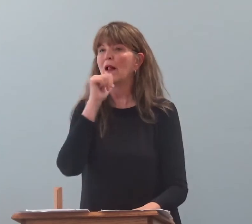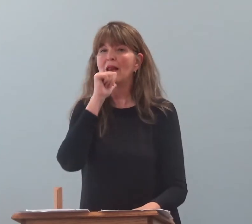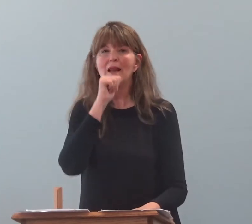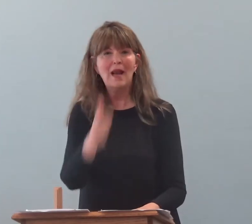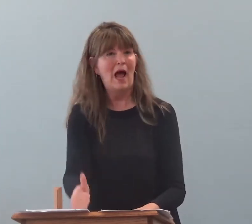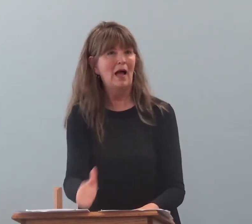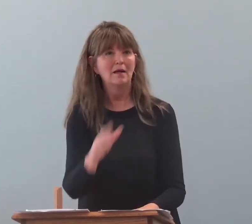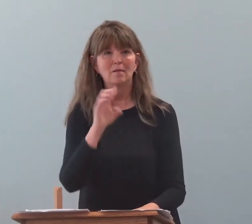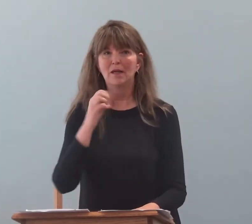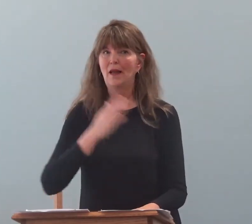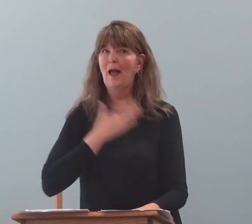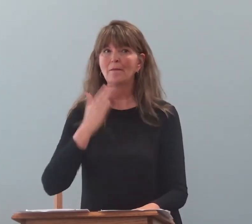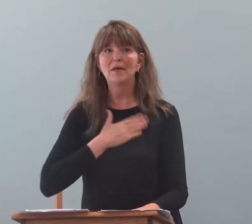over again.